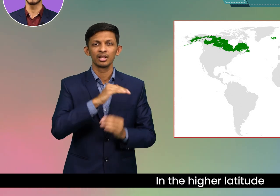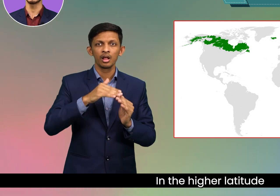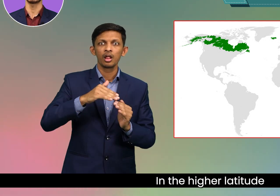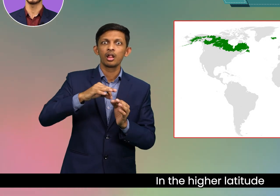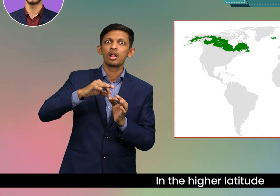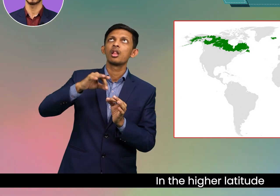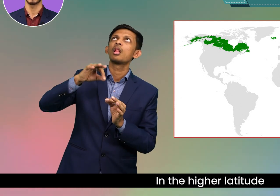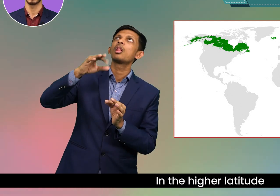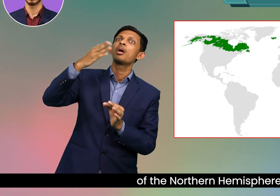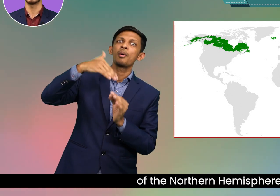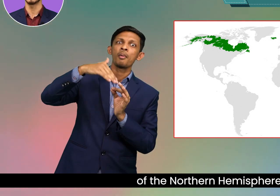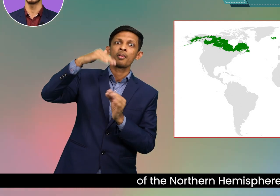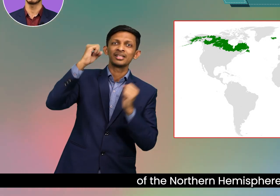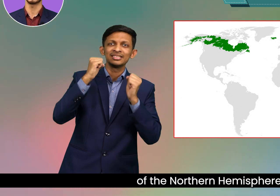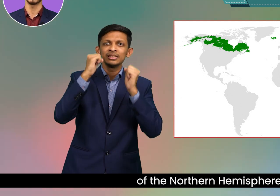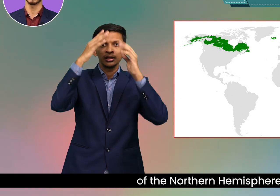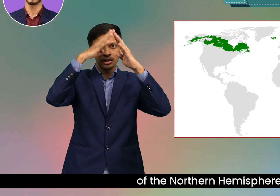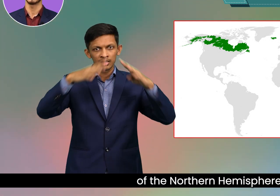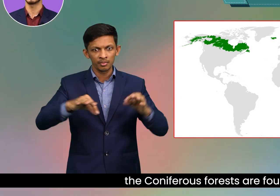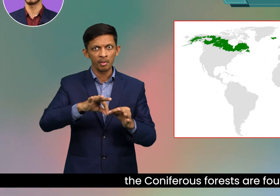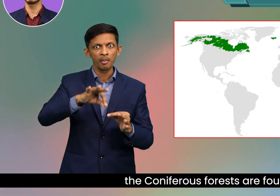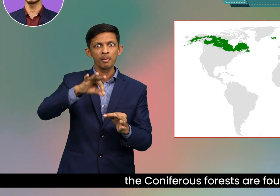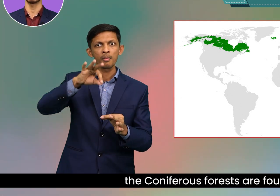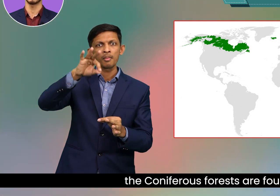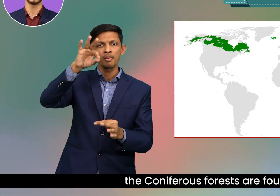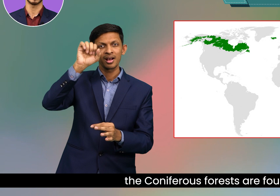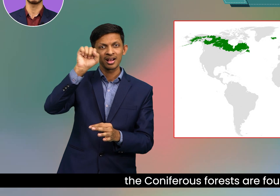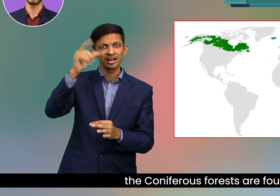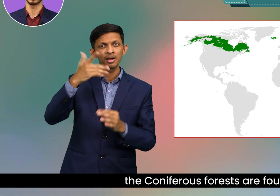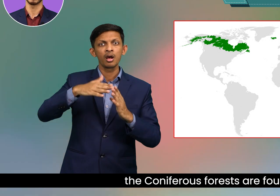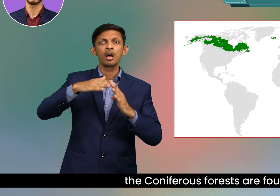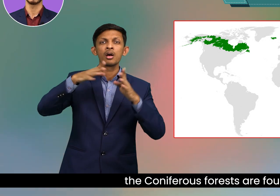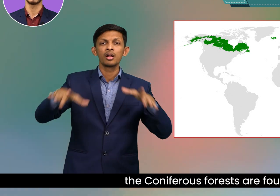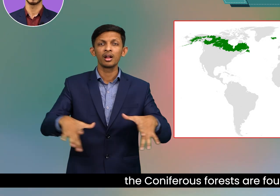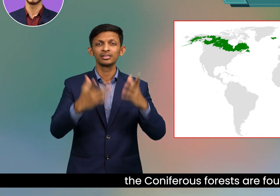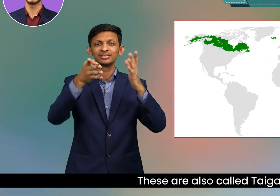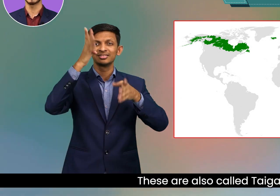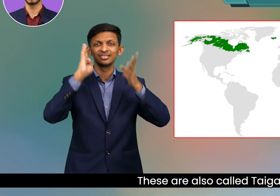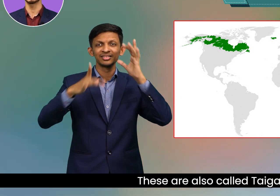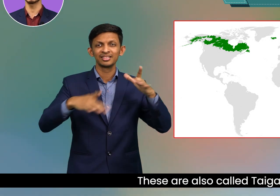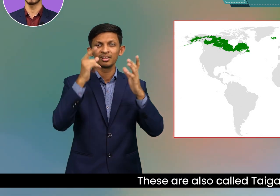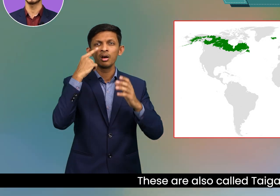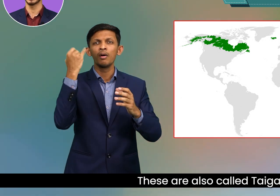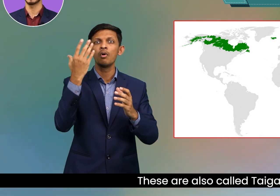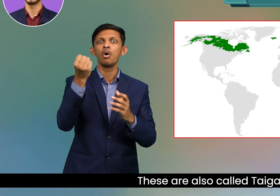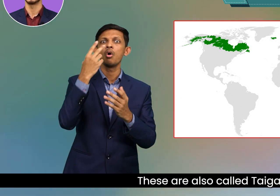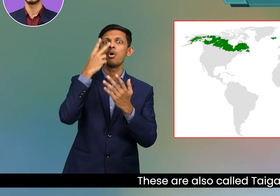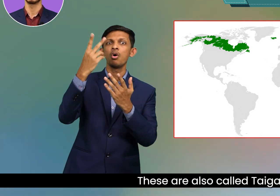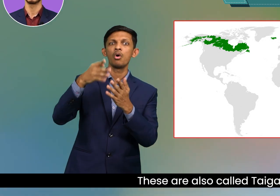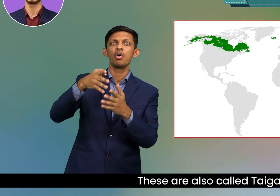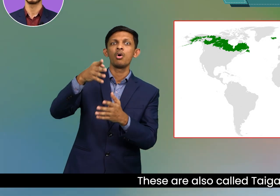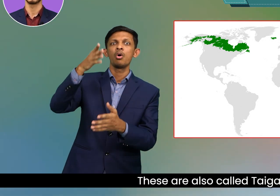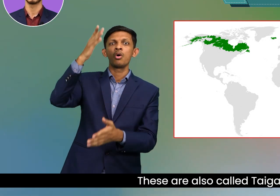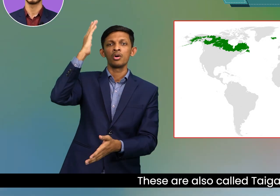In the higher latitude of the northern hemisphere, the coniferous forests are found. These are also called taiga.